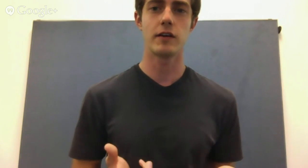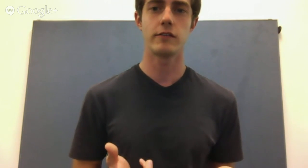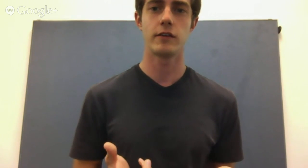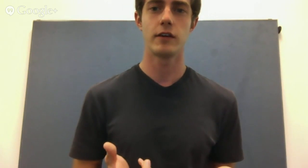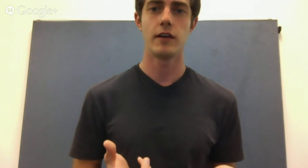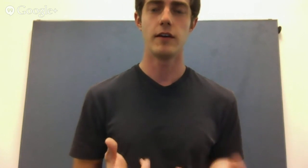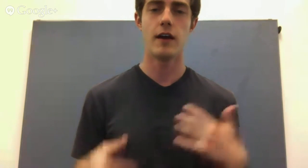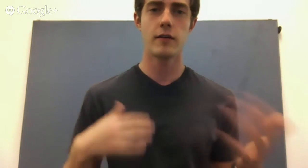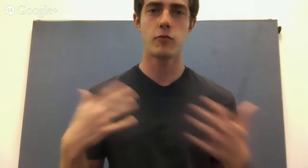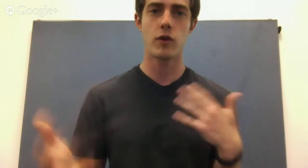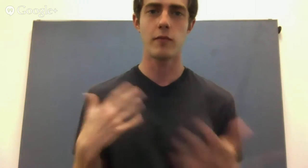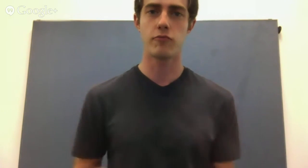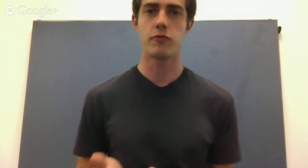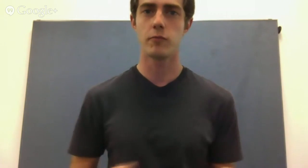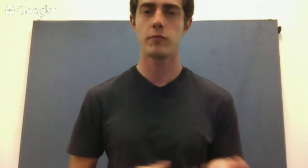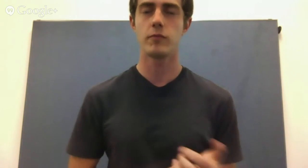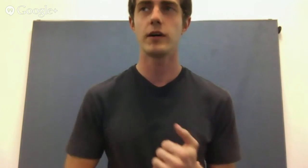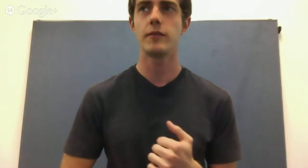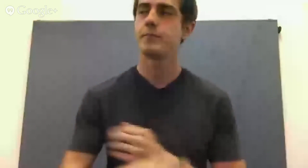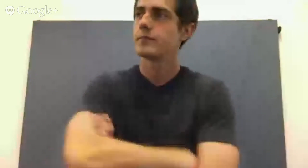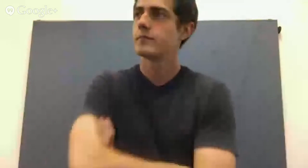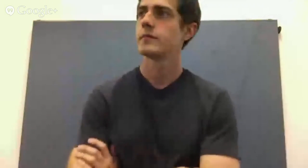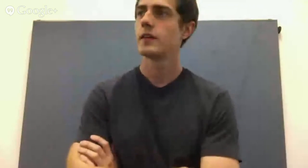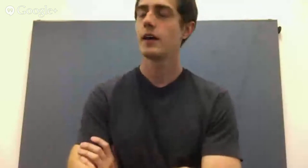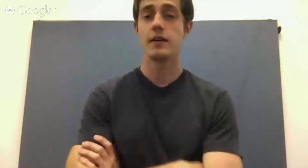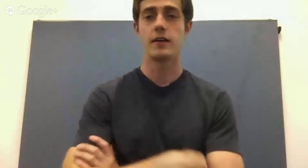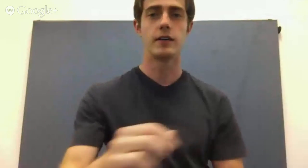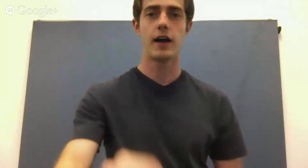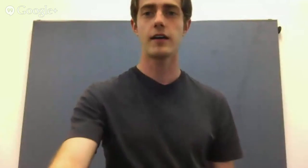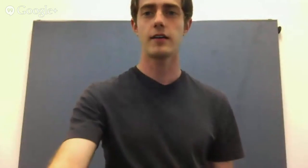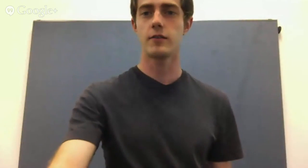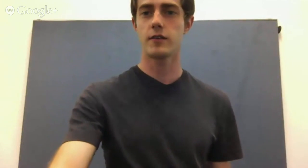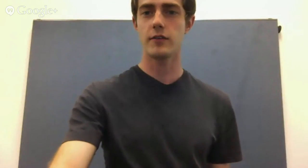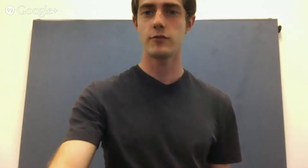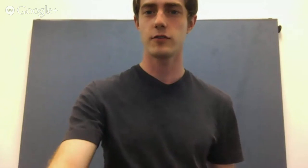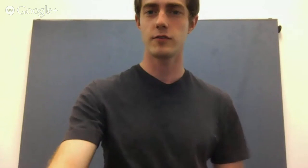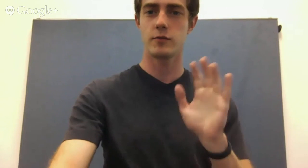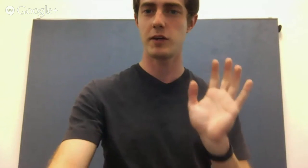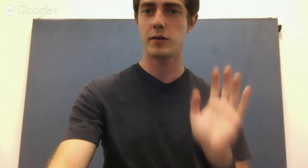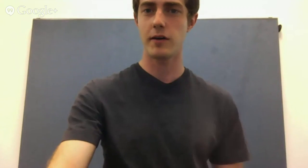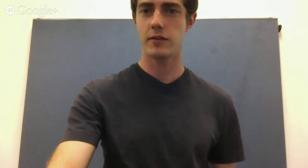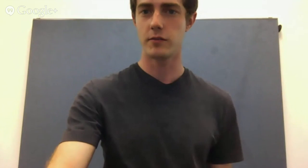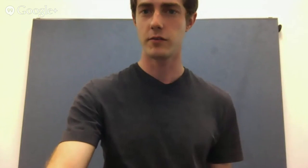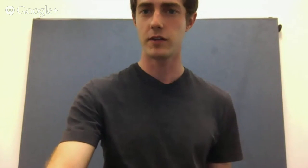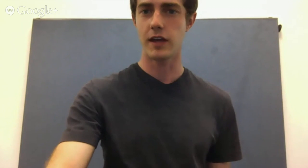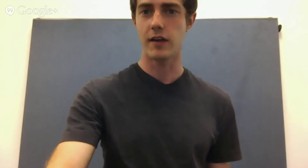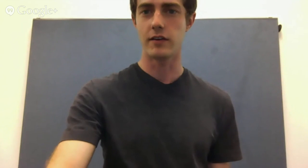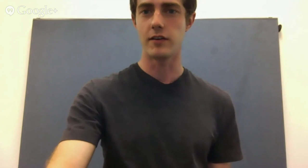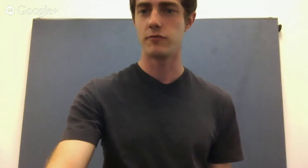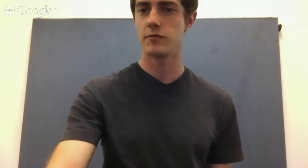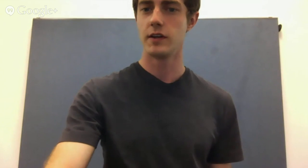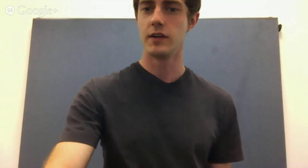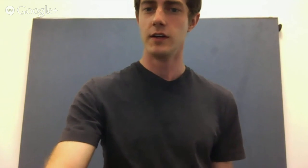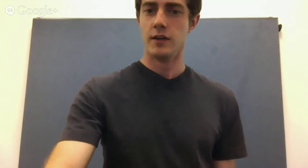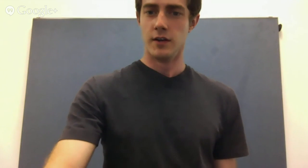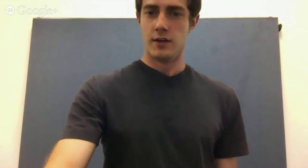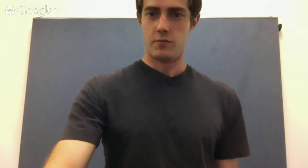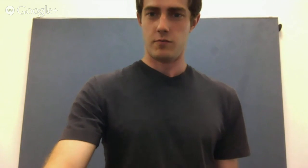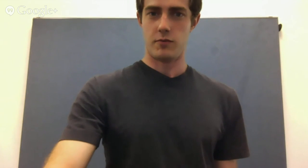because none of what I'm performing. Well, I don't know. I shouldn't speak about the legality of what I'm